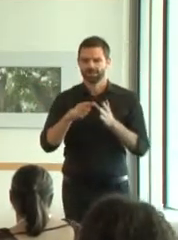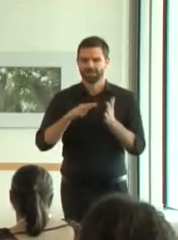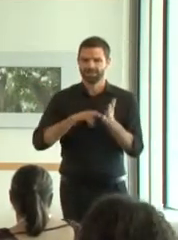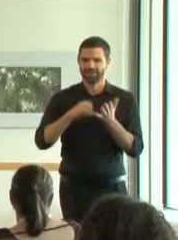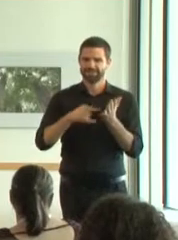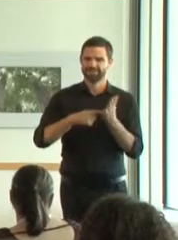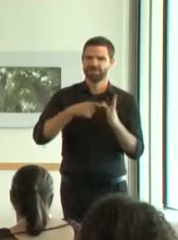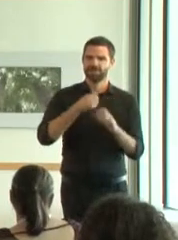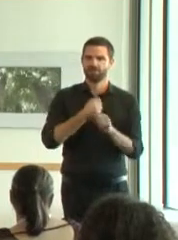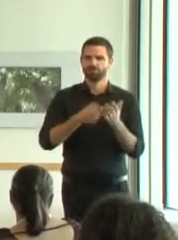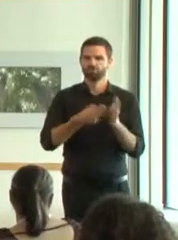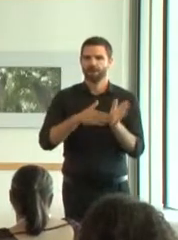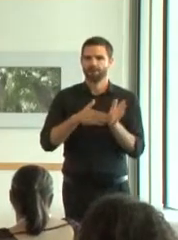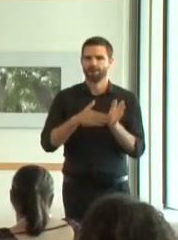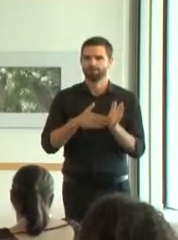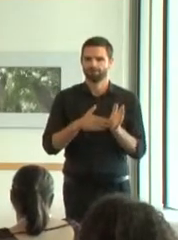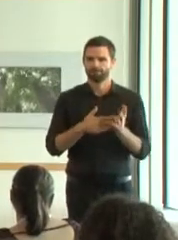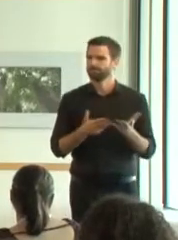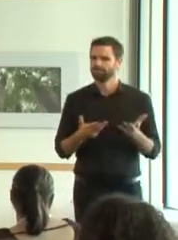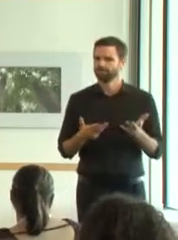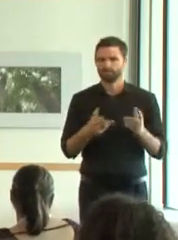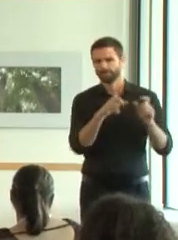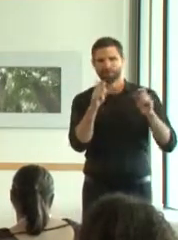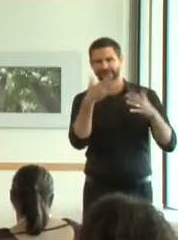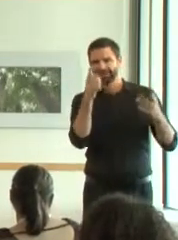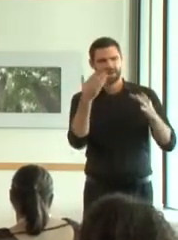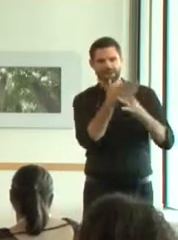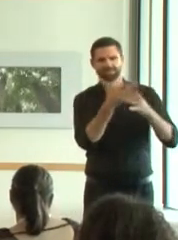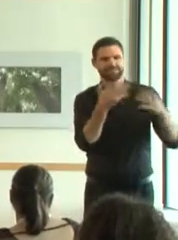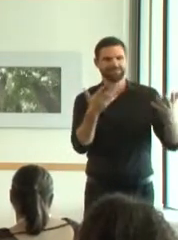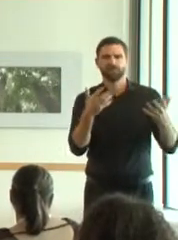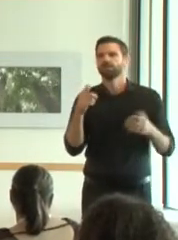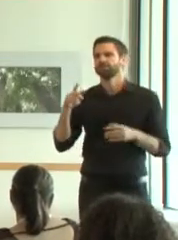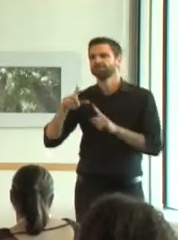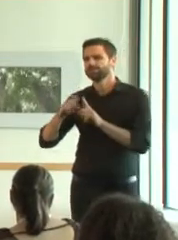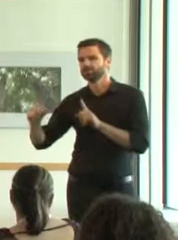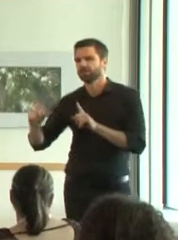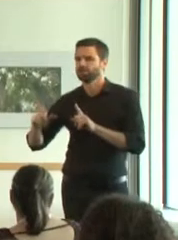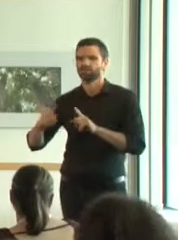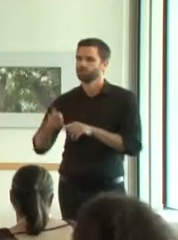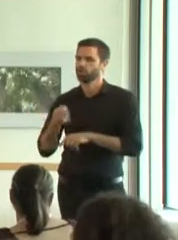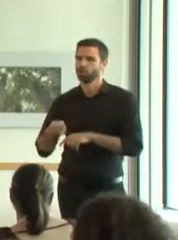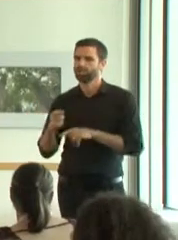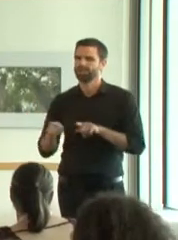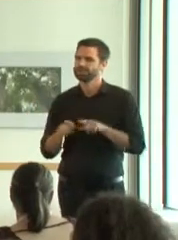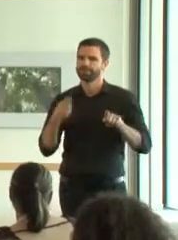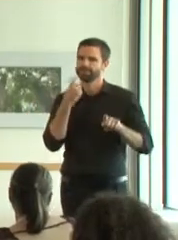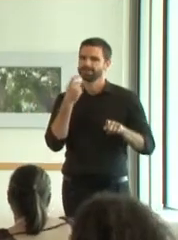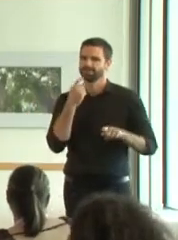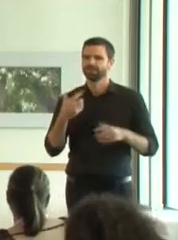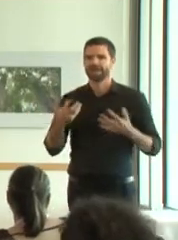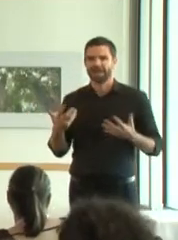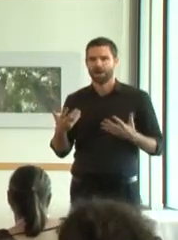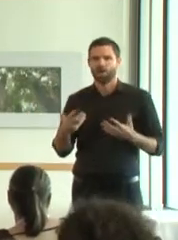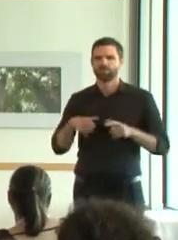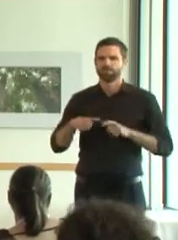image is more than good enough for everybody, the digital world isn't working like that. And I think at the moment we are very much in a sort of state of flux